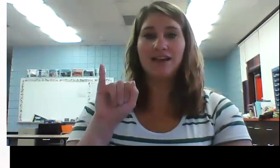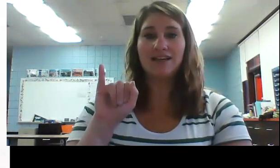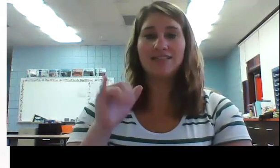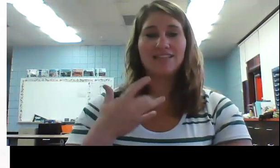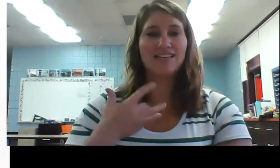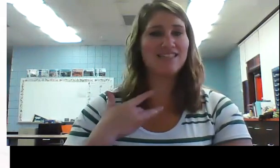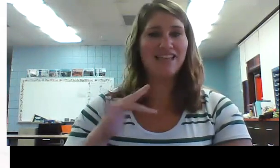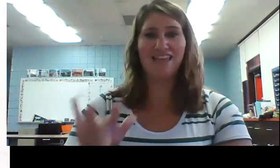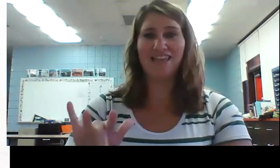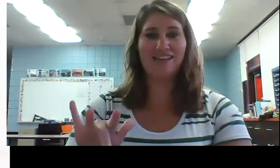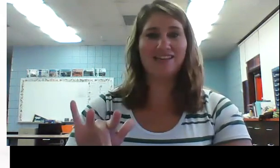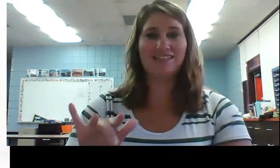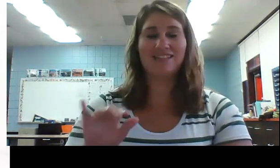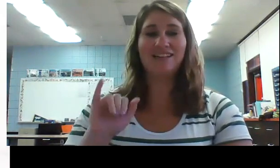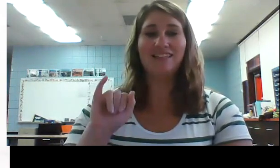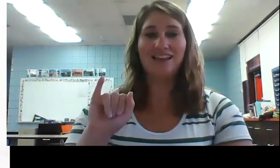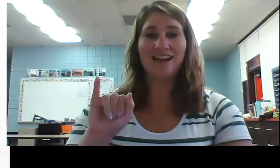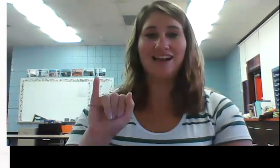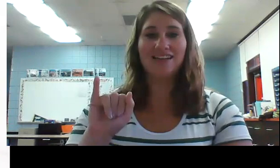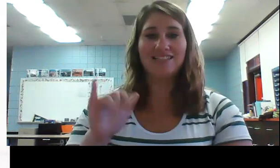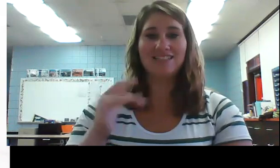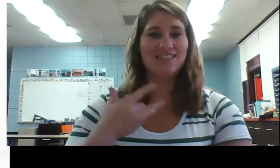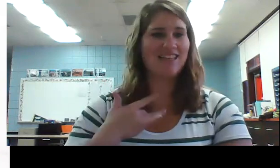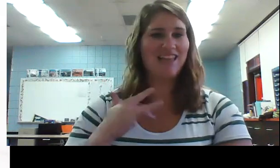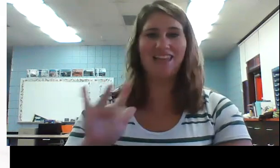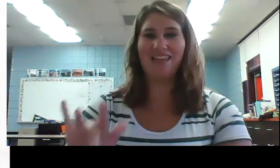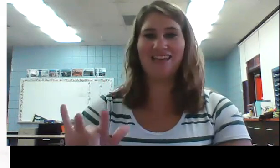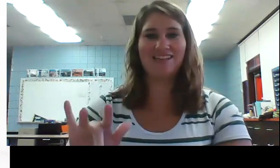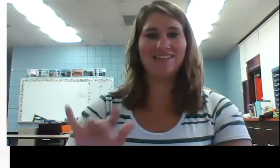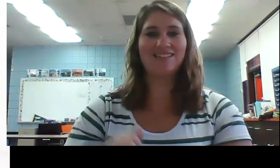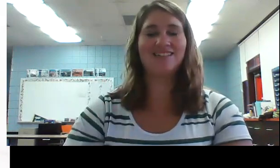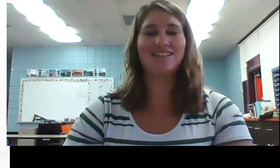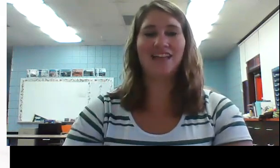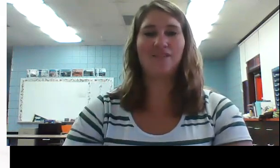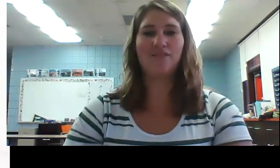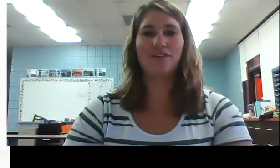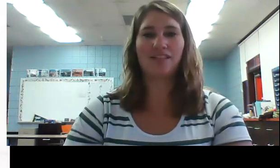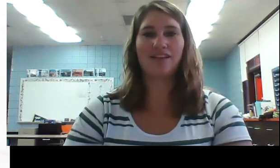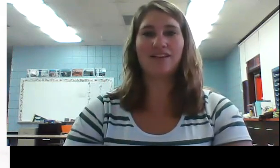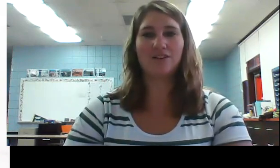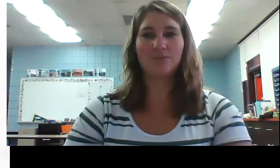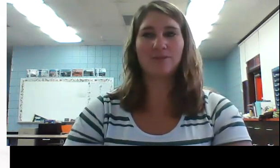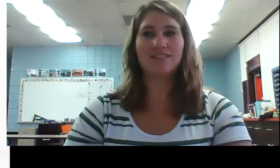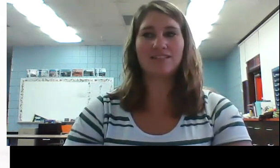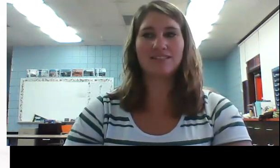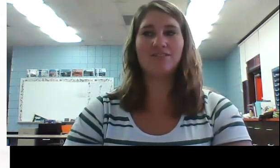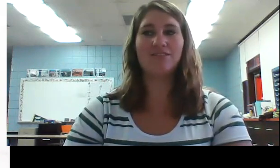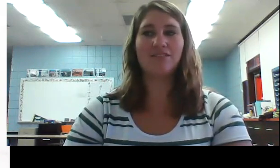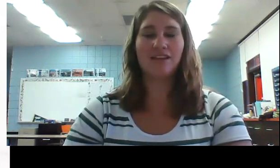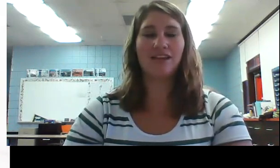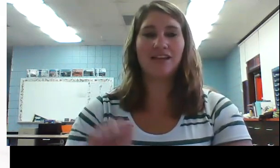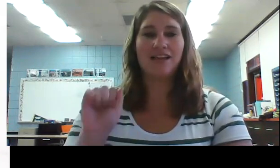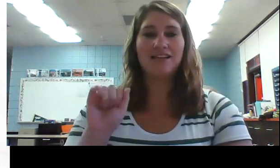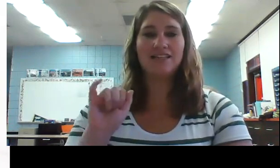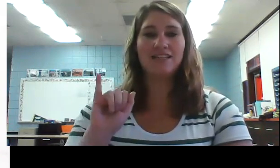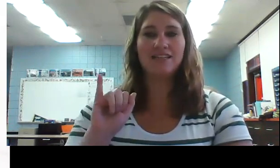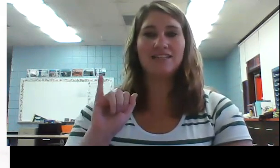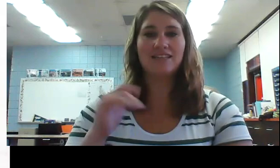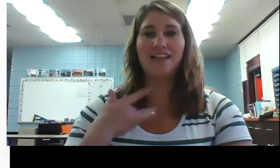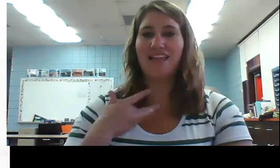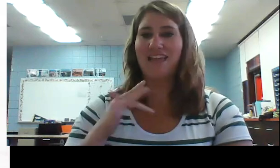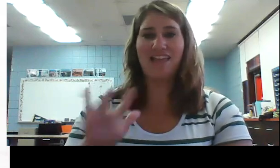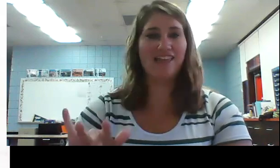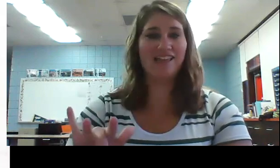the I says, the I says, every letter makes a sound. The I